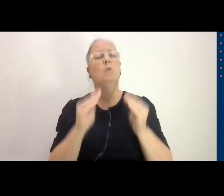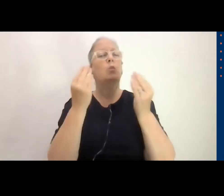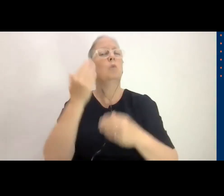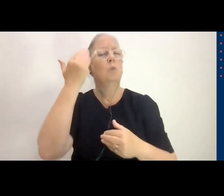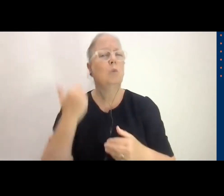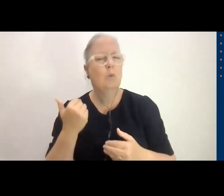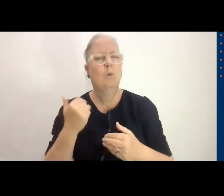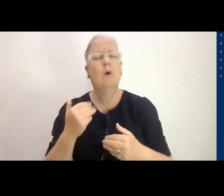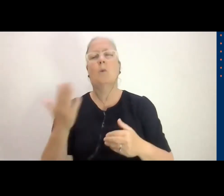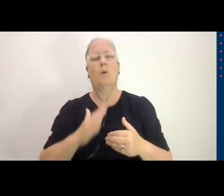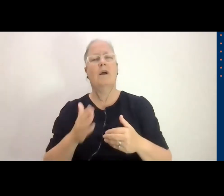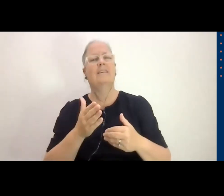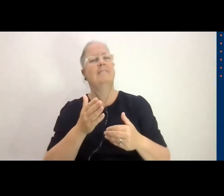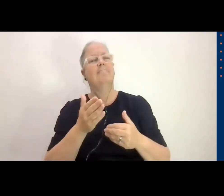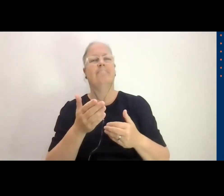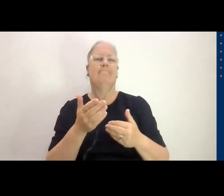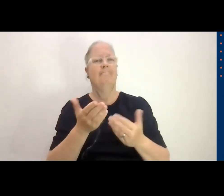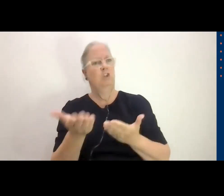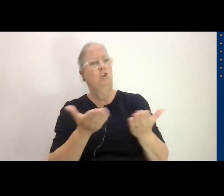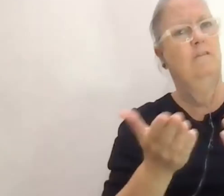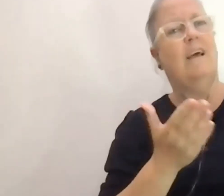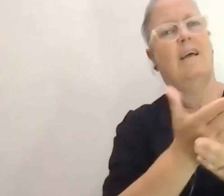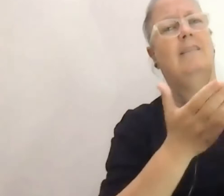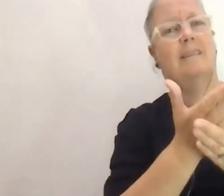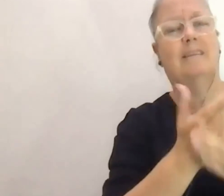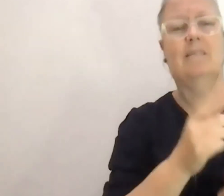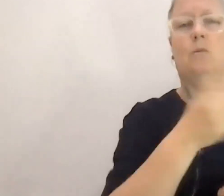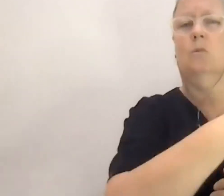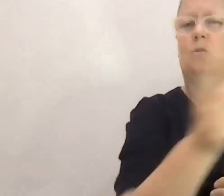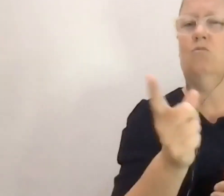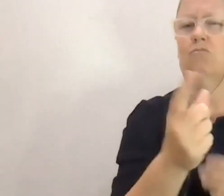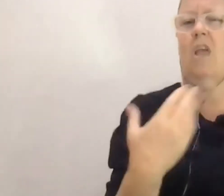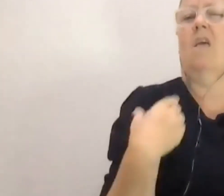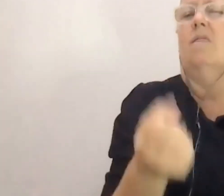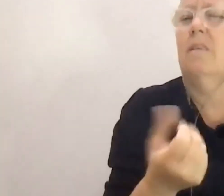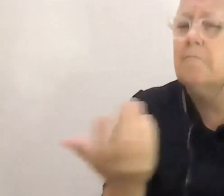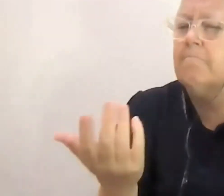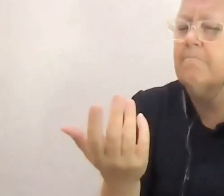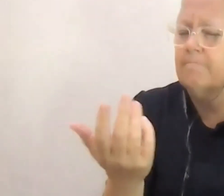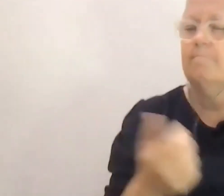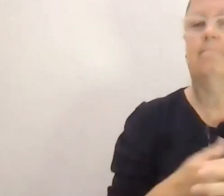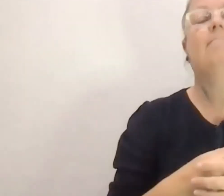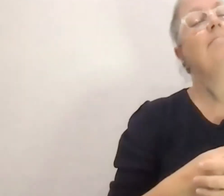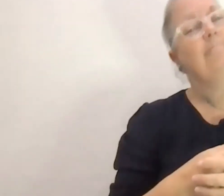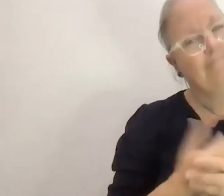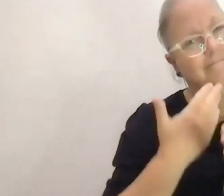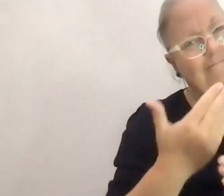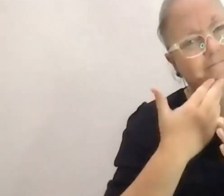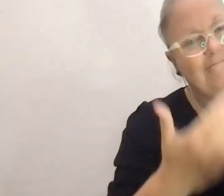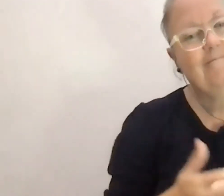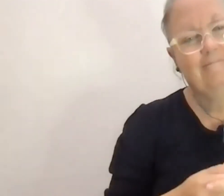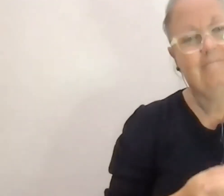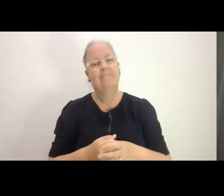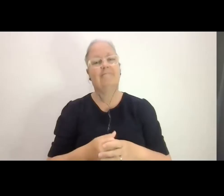civil society address them? Over to you, Walid. Thank you so much. I'm very happy to join you